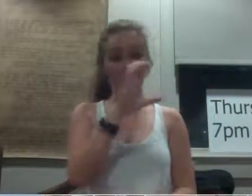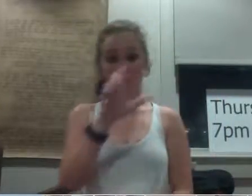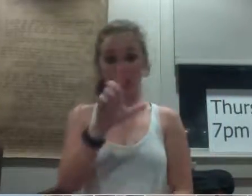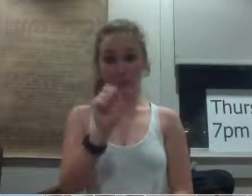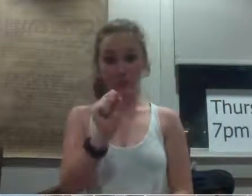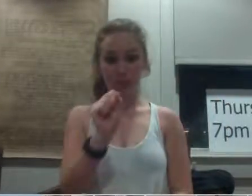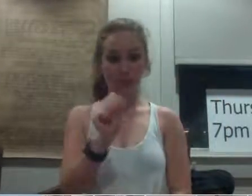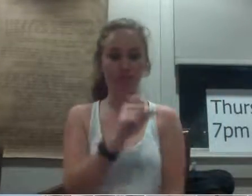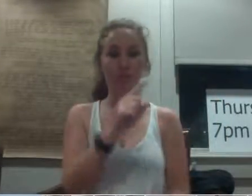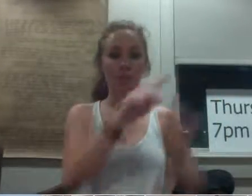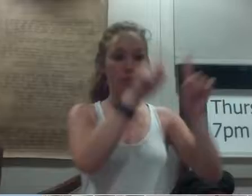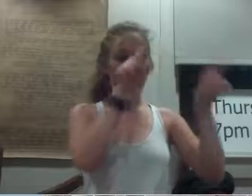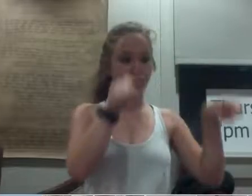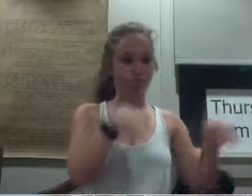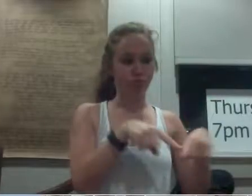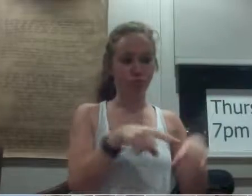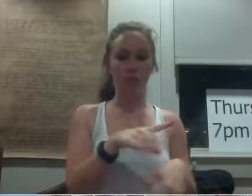See this cell?